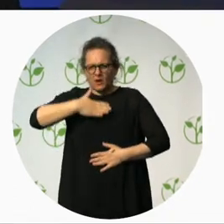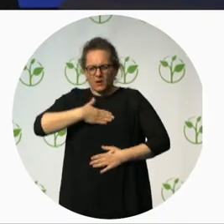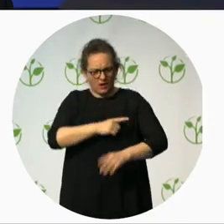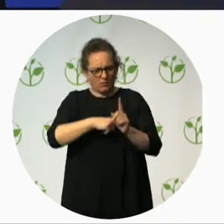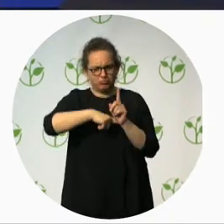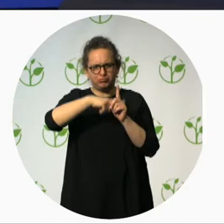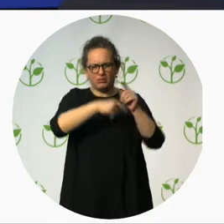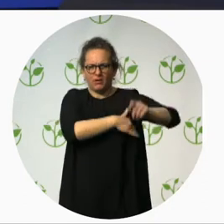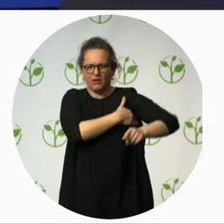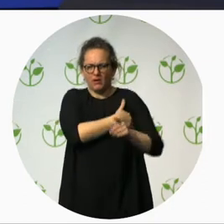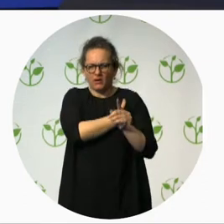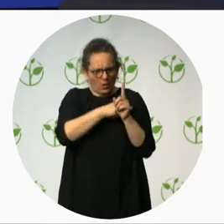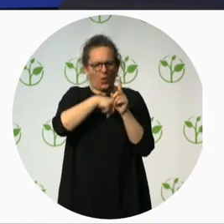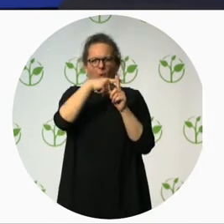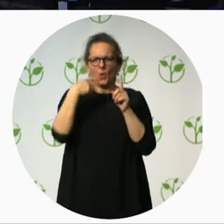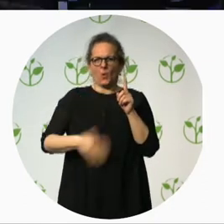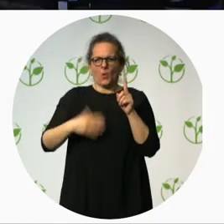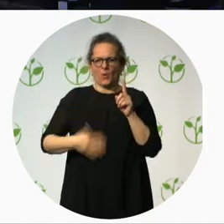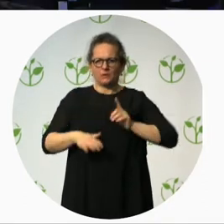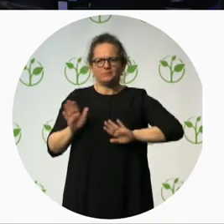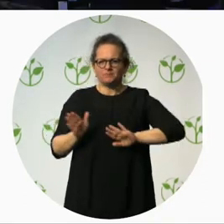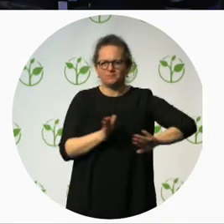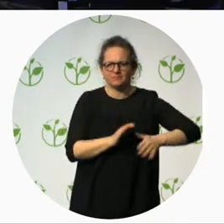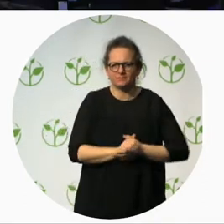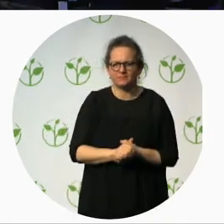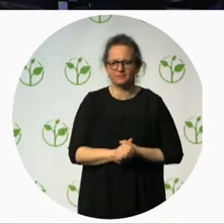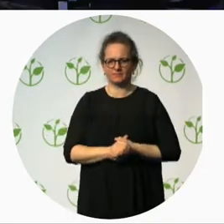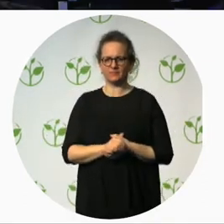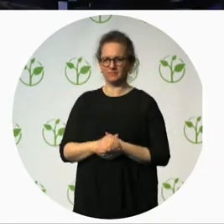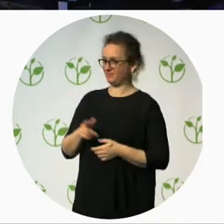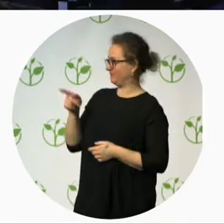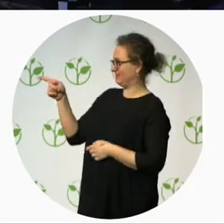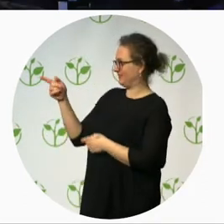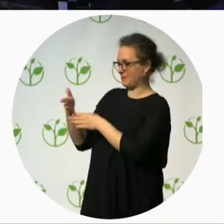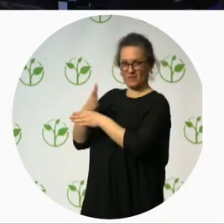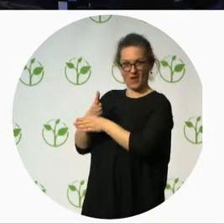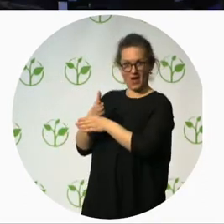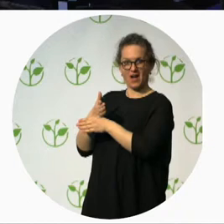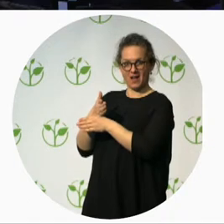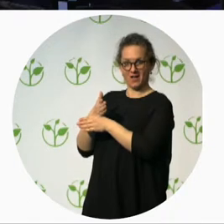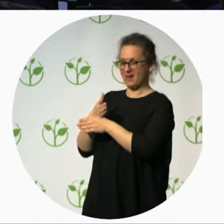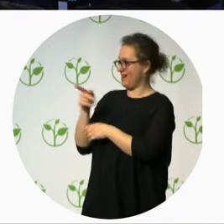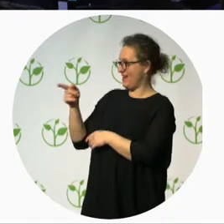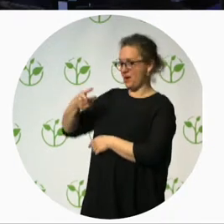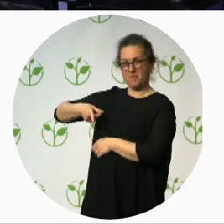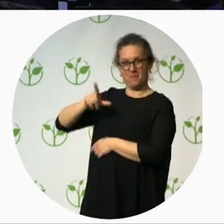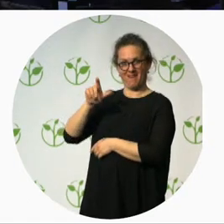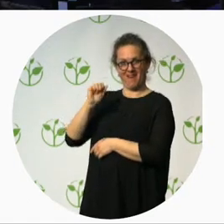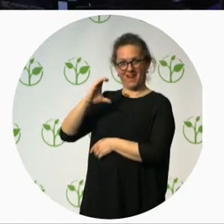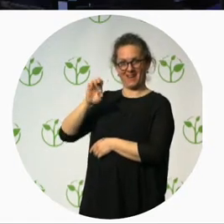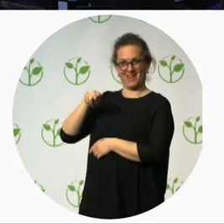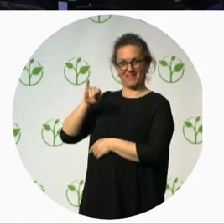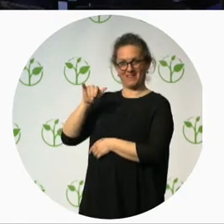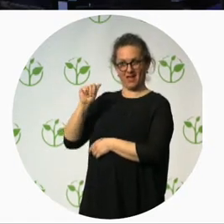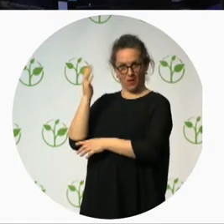for the European Union. I'm so sorry, my brain is just soggy. Now, what's more important to me is, does that sound like you might come back next